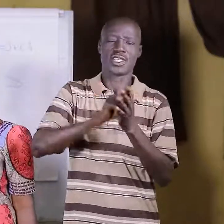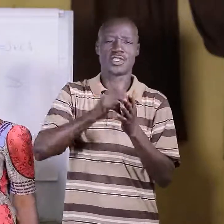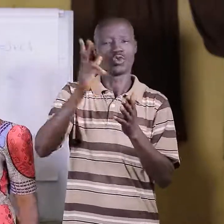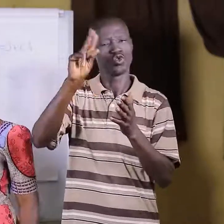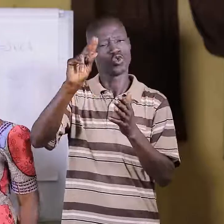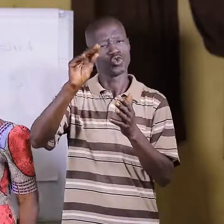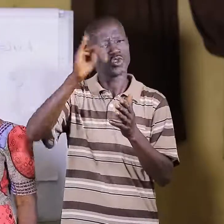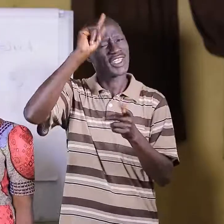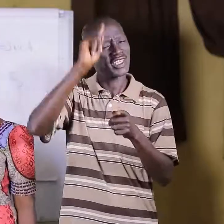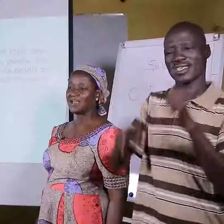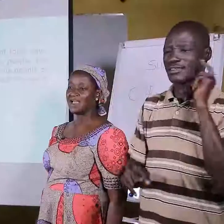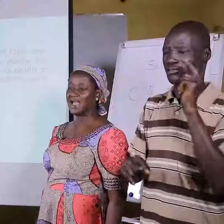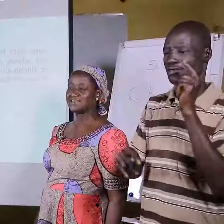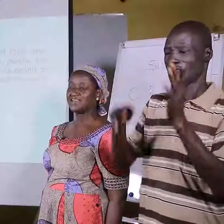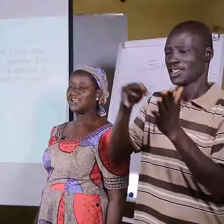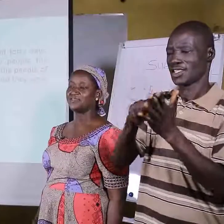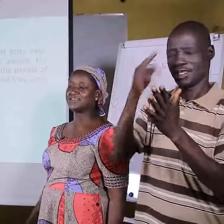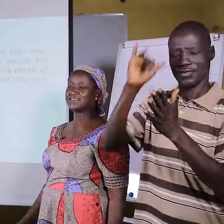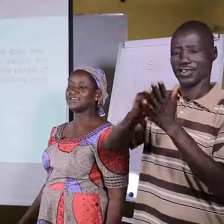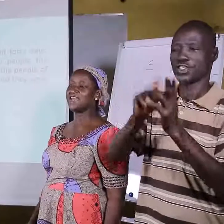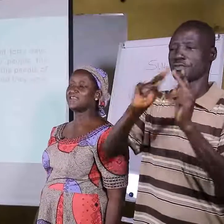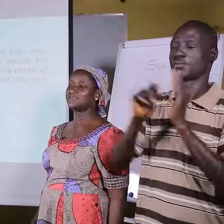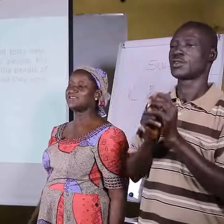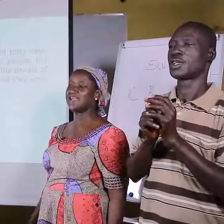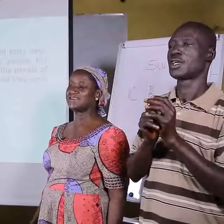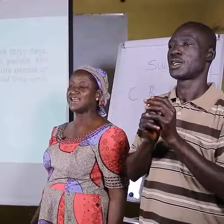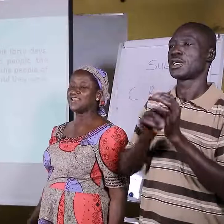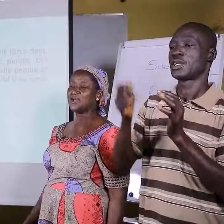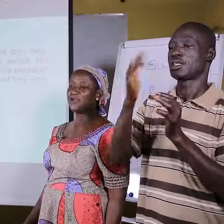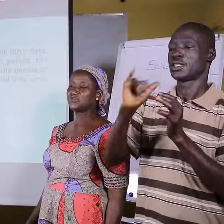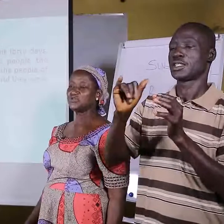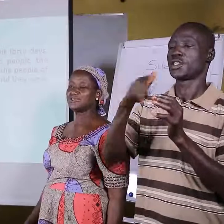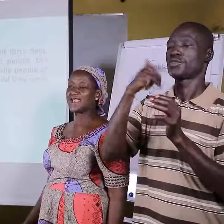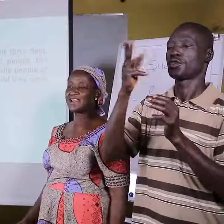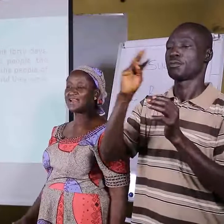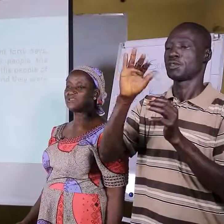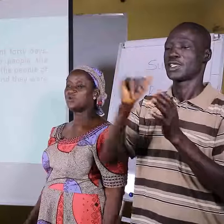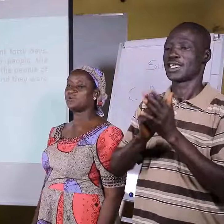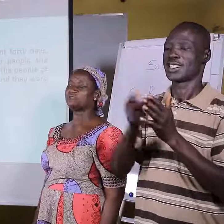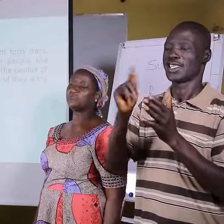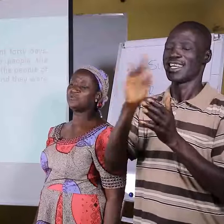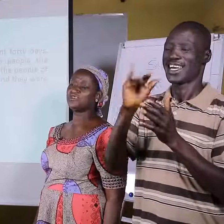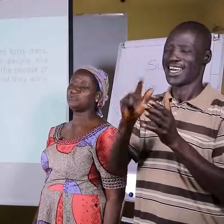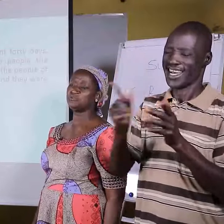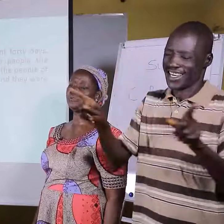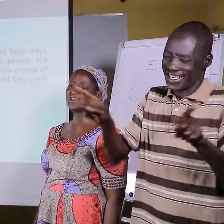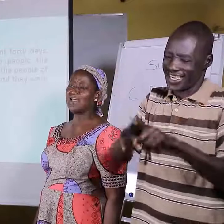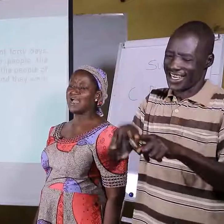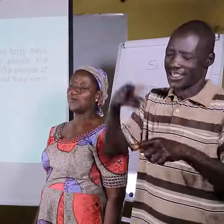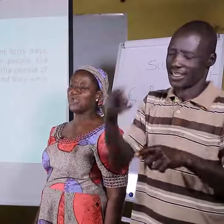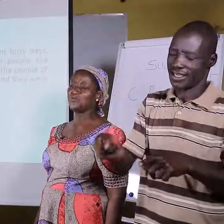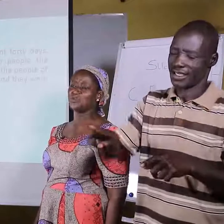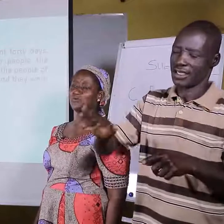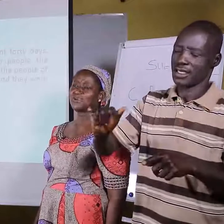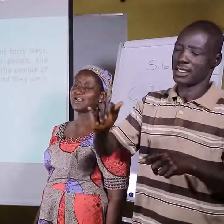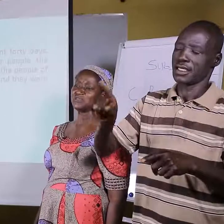the people were huge. And they even described themselves that they were just like grasshoppers before these people.